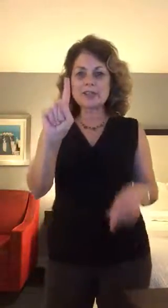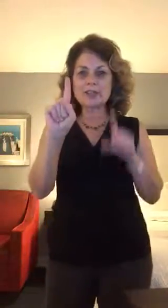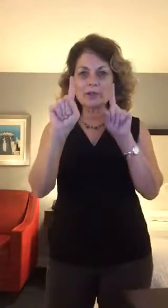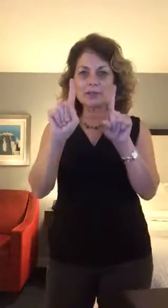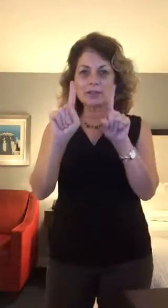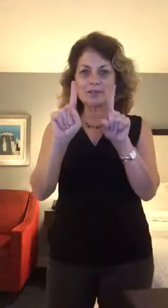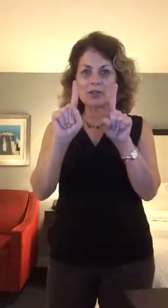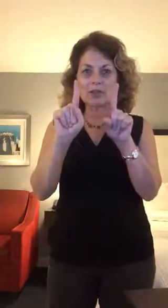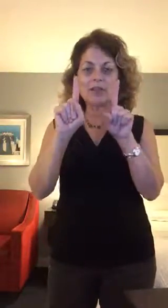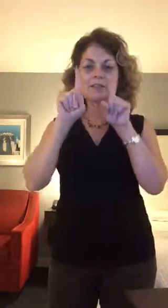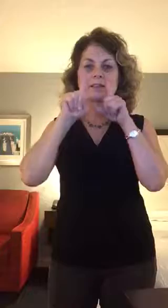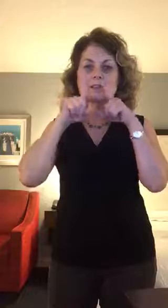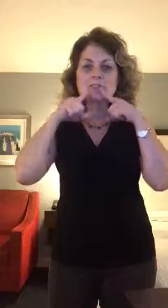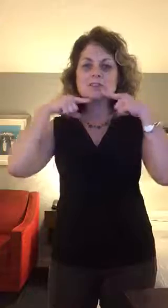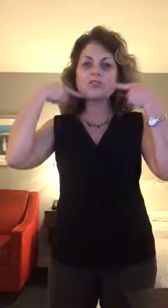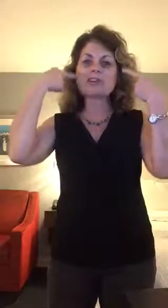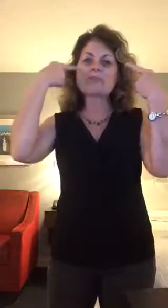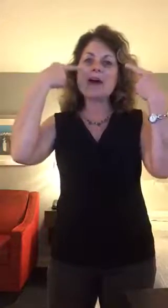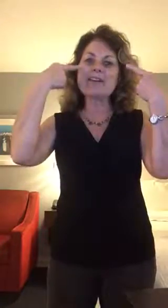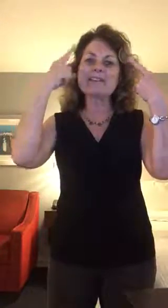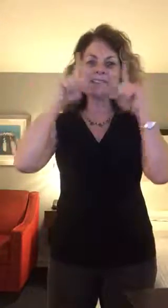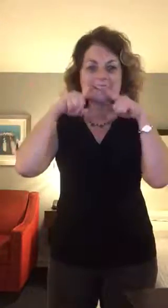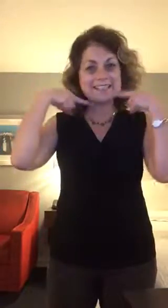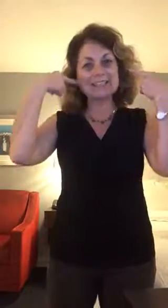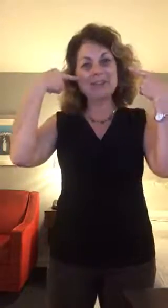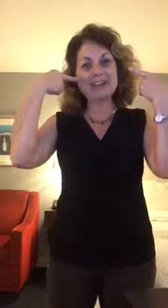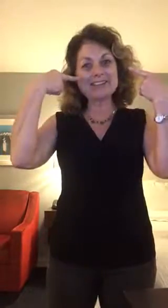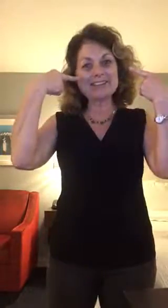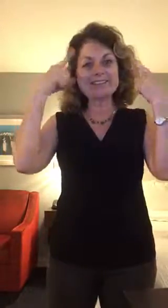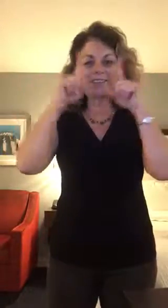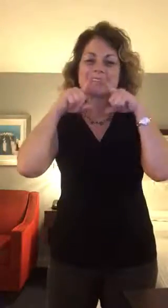take your index finger like this and just draw a smile. Smile.